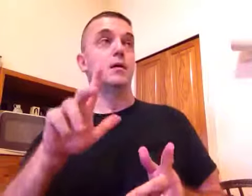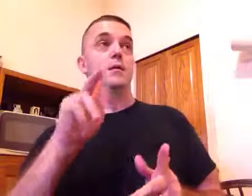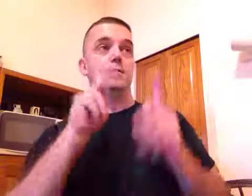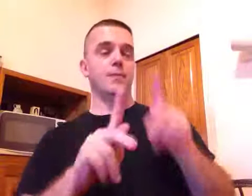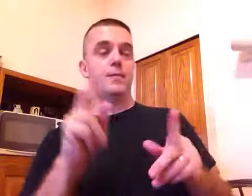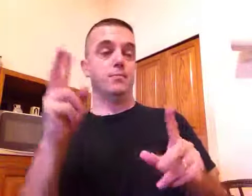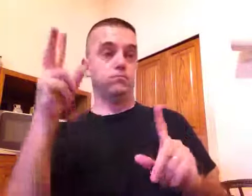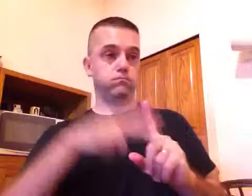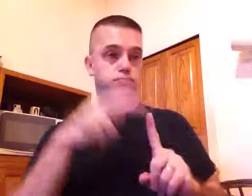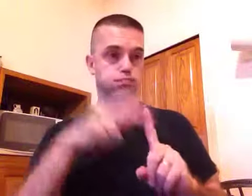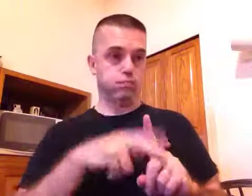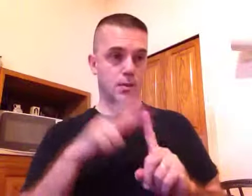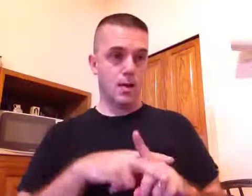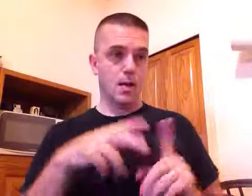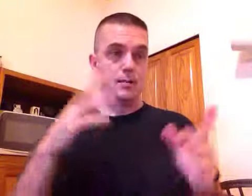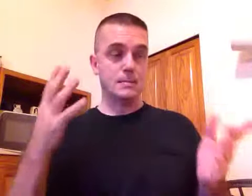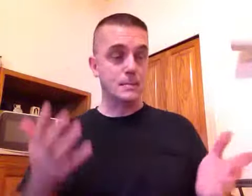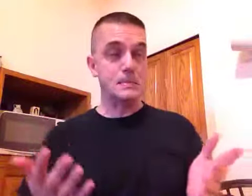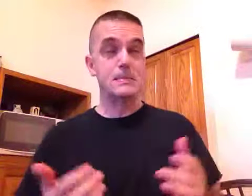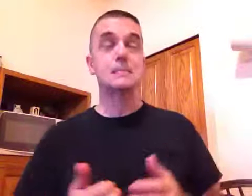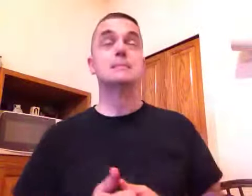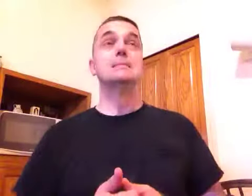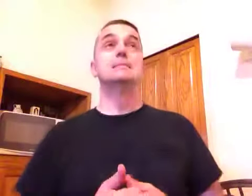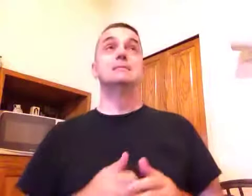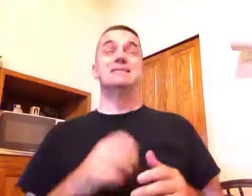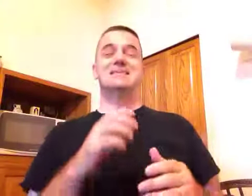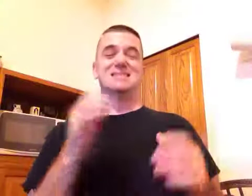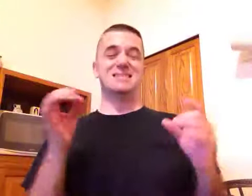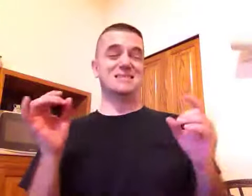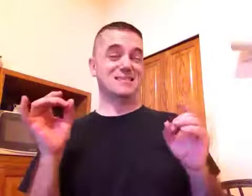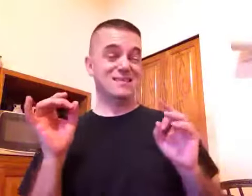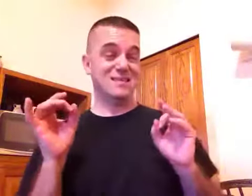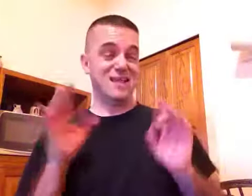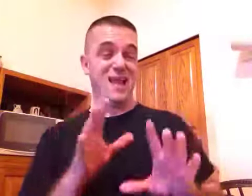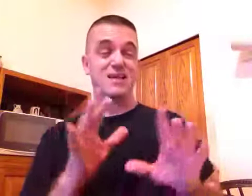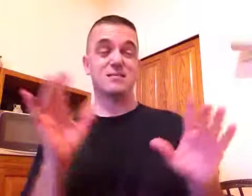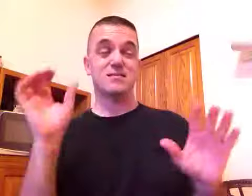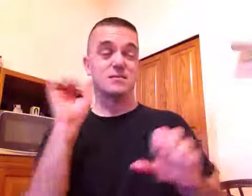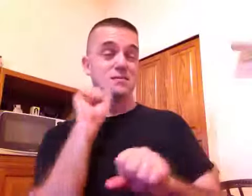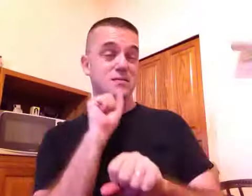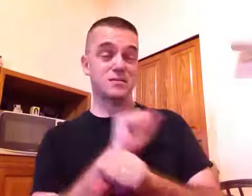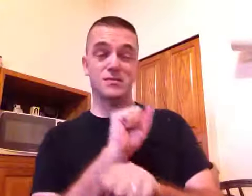your numbers. It just hasn't worked. And